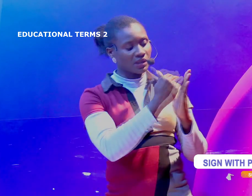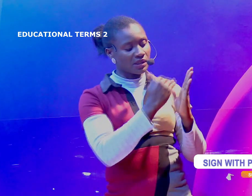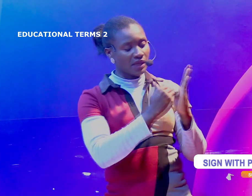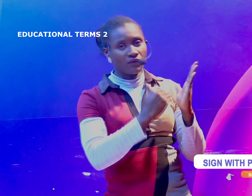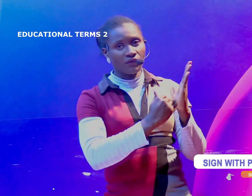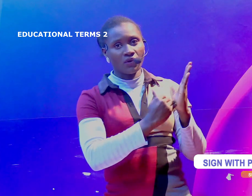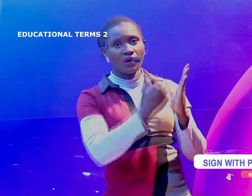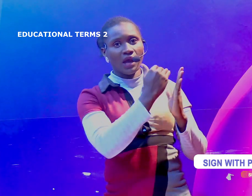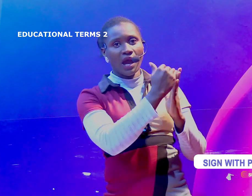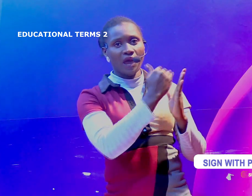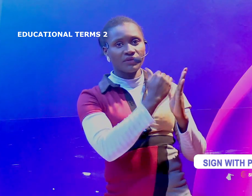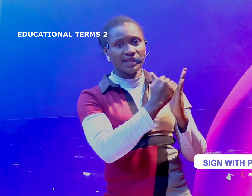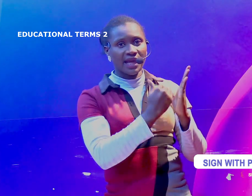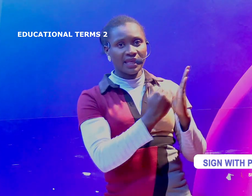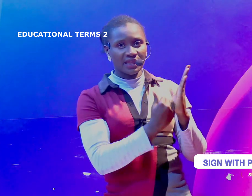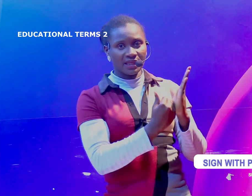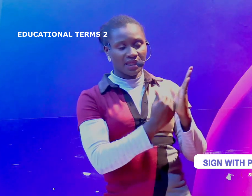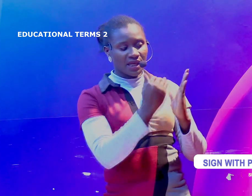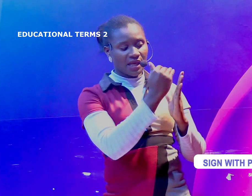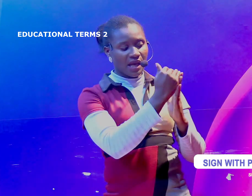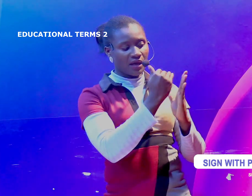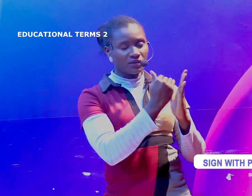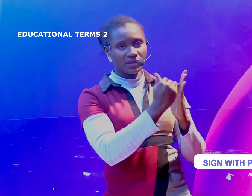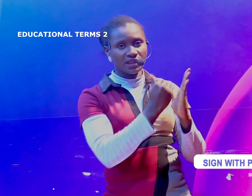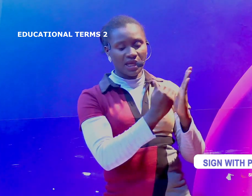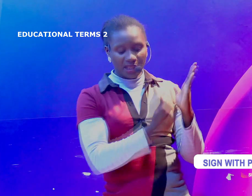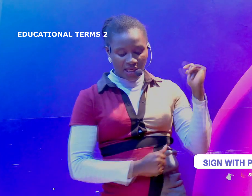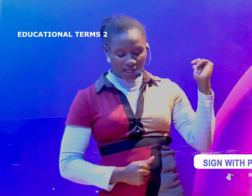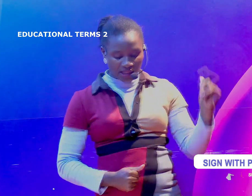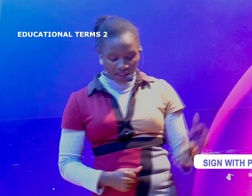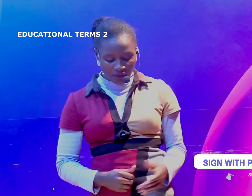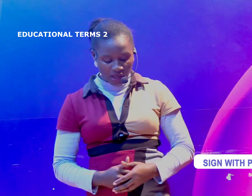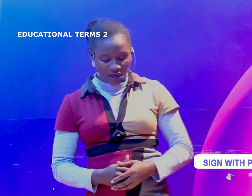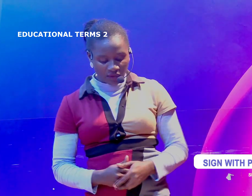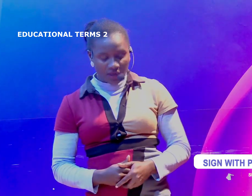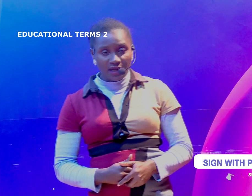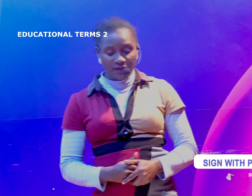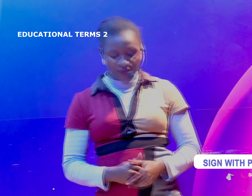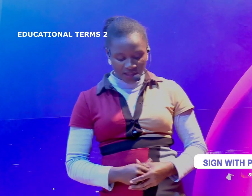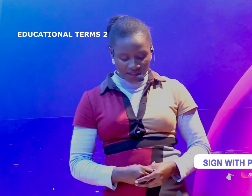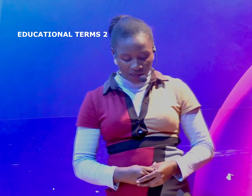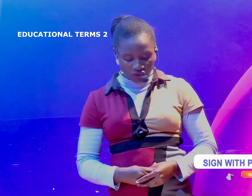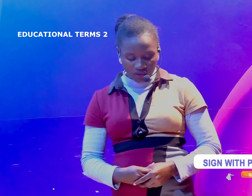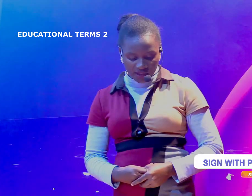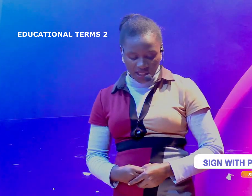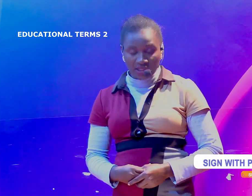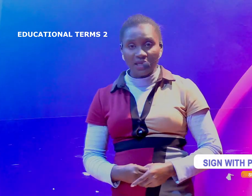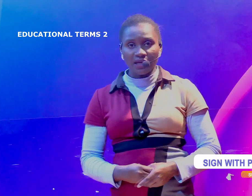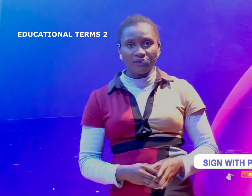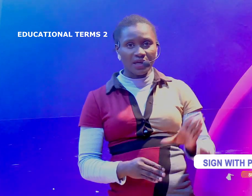sign for outline. Outline. And then we have reference. How do we sign reference?